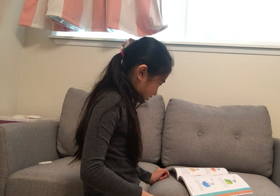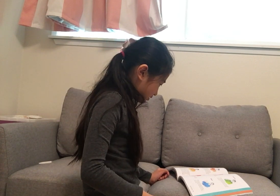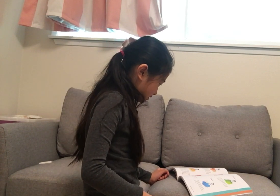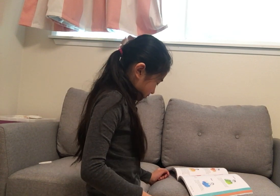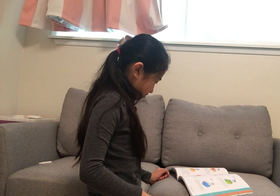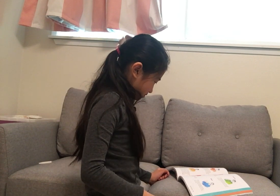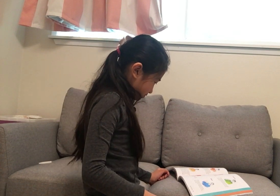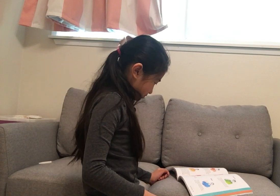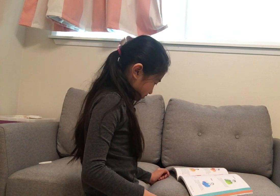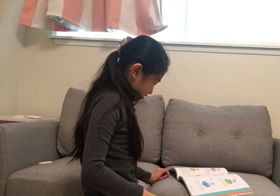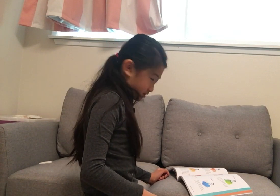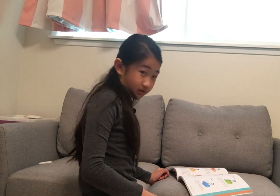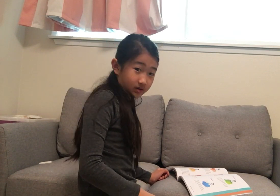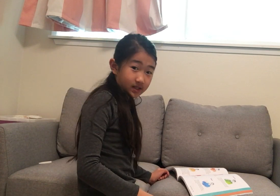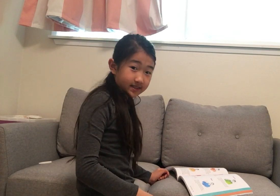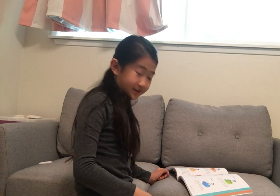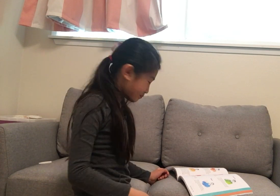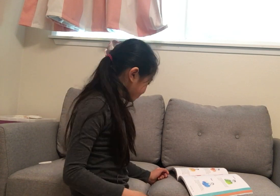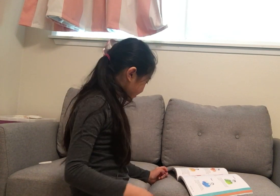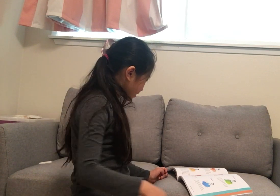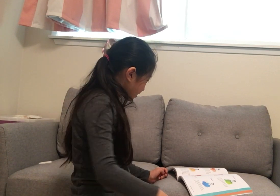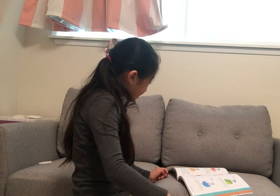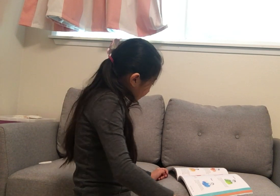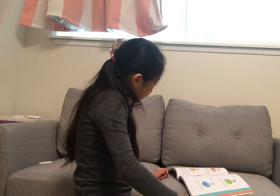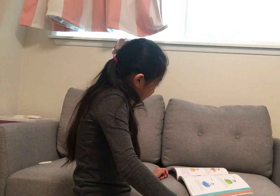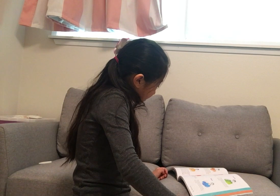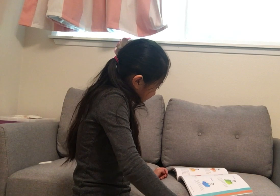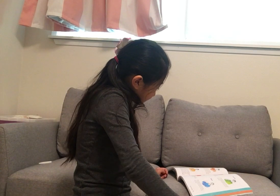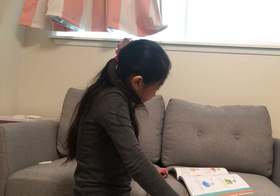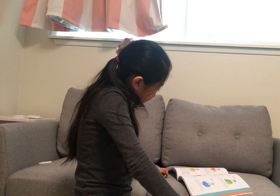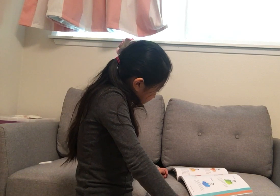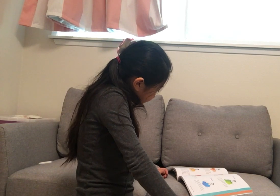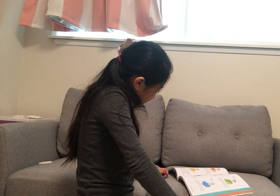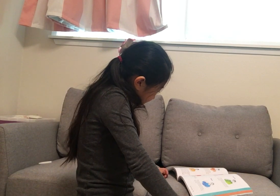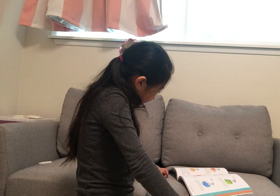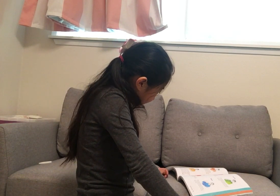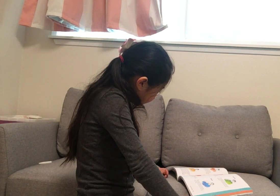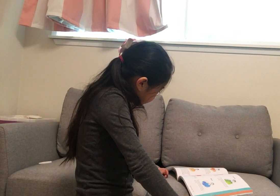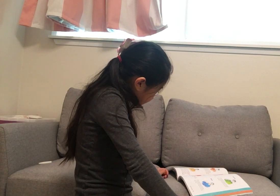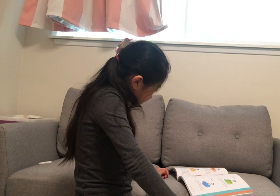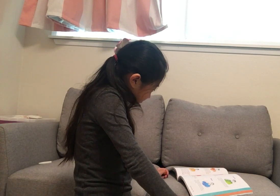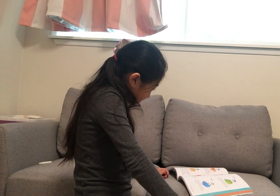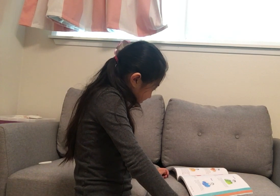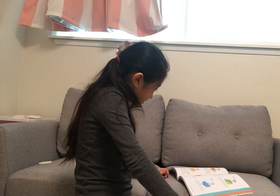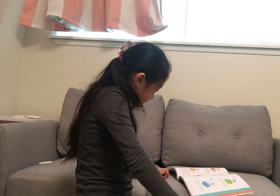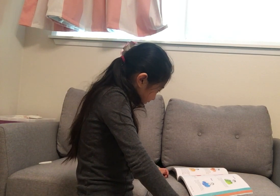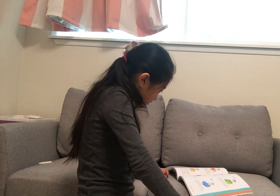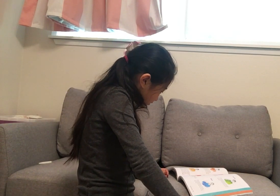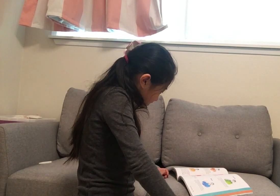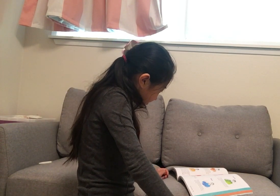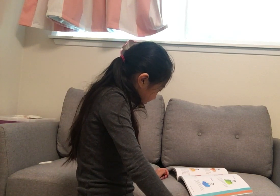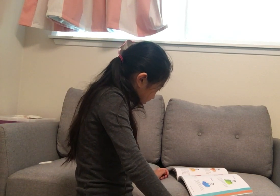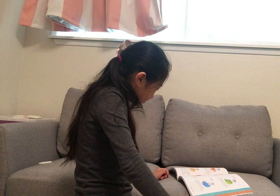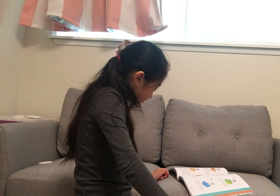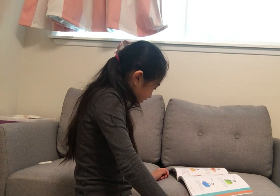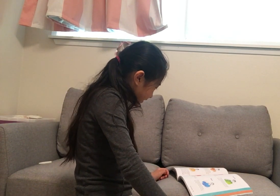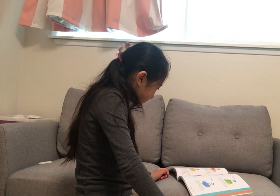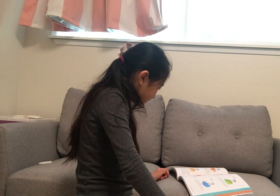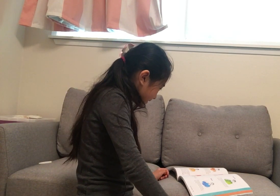some other lesson and palm facing down touch your index finger just below your lip and